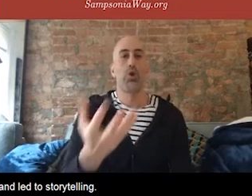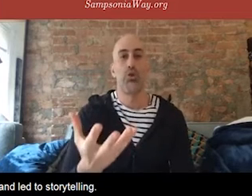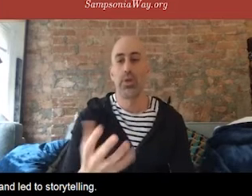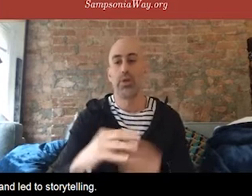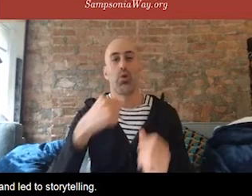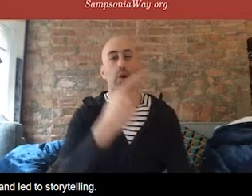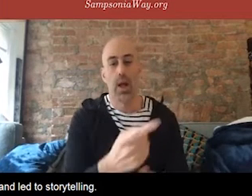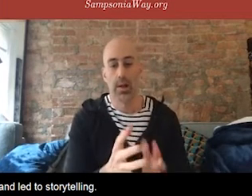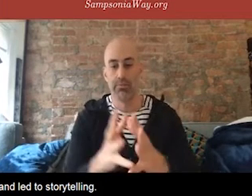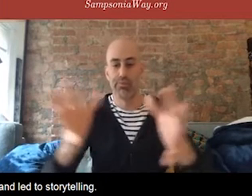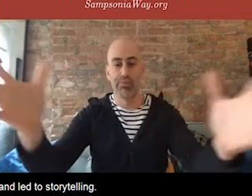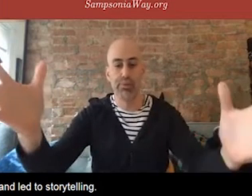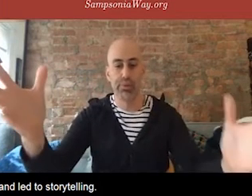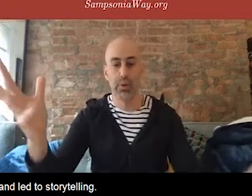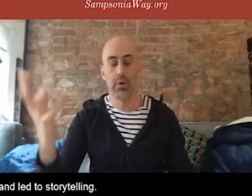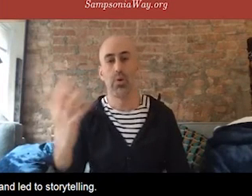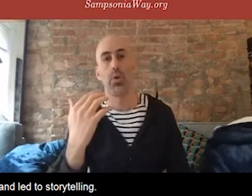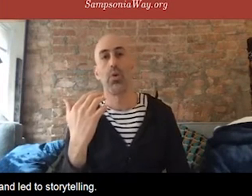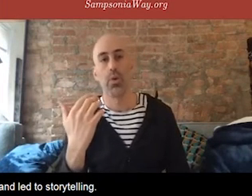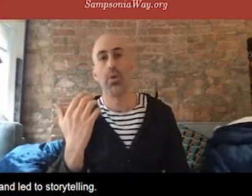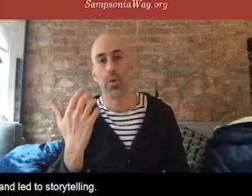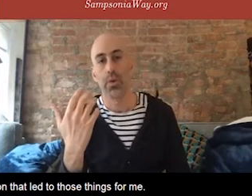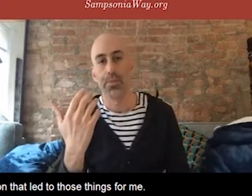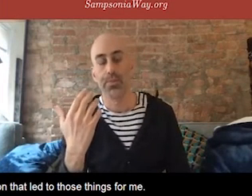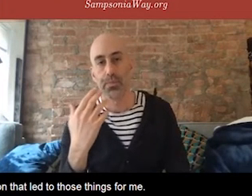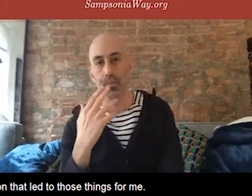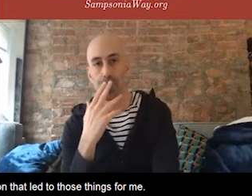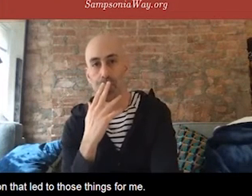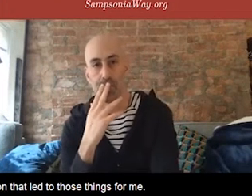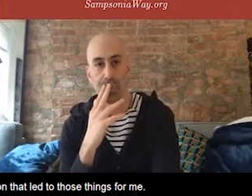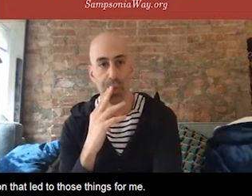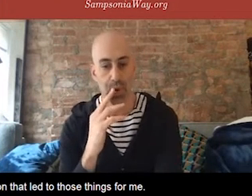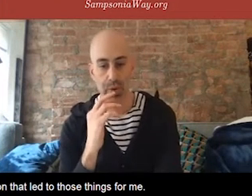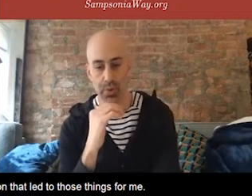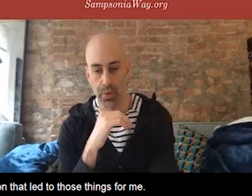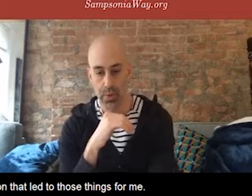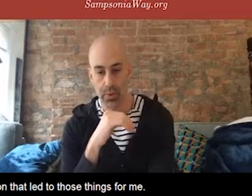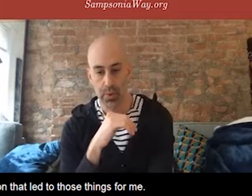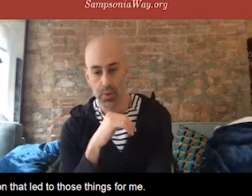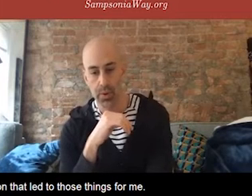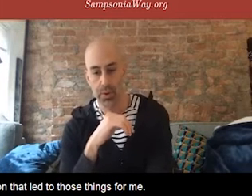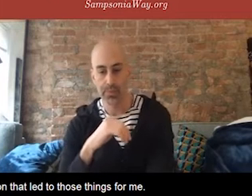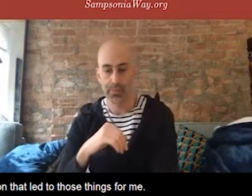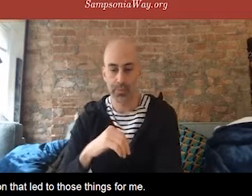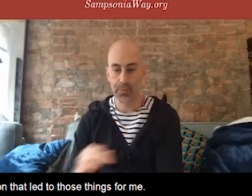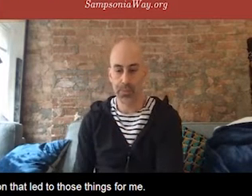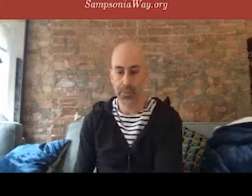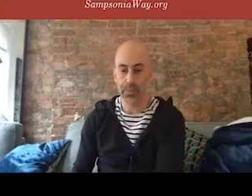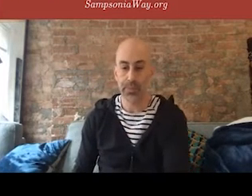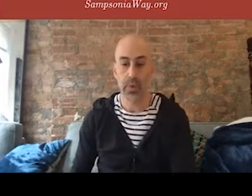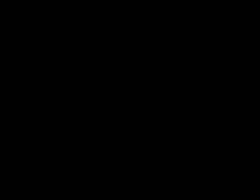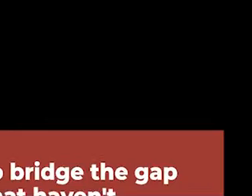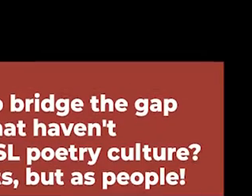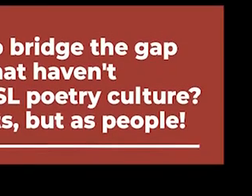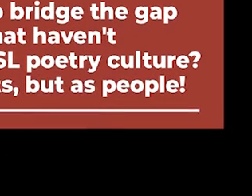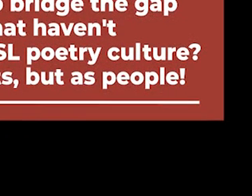to so much more. It led to poetry, it led to storytelling. It was accessing that freedom of expression that led to those things for me.